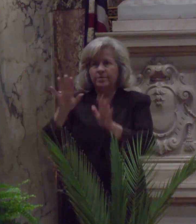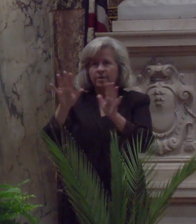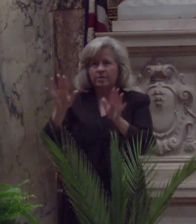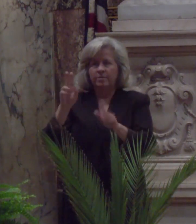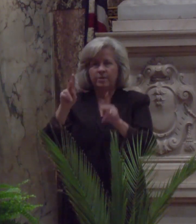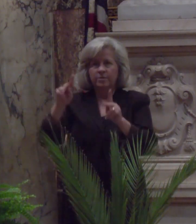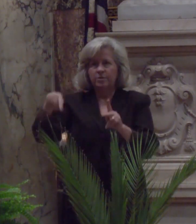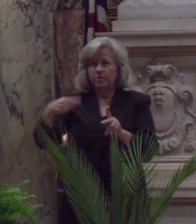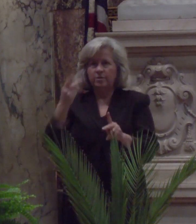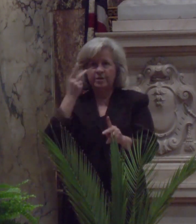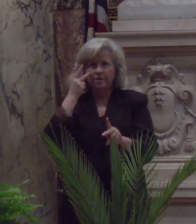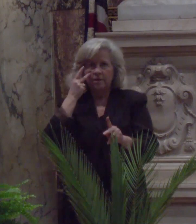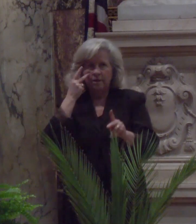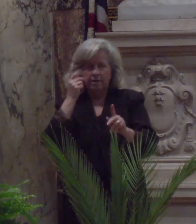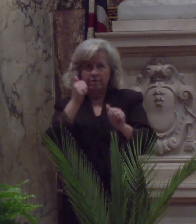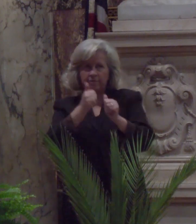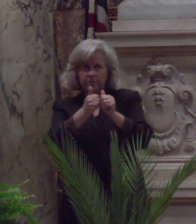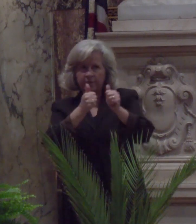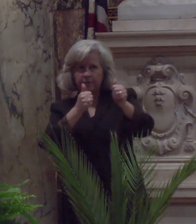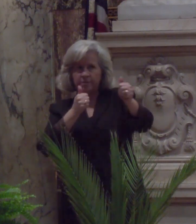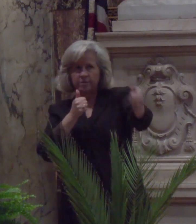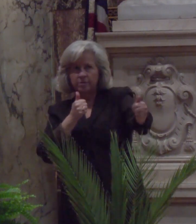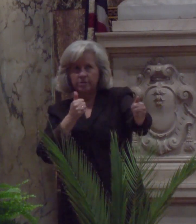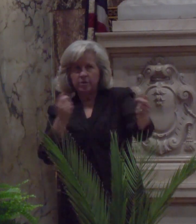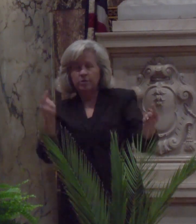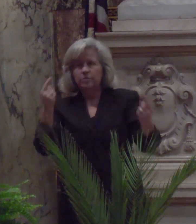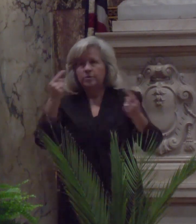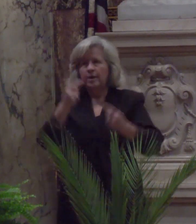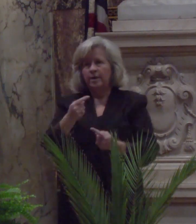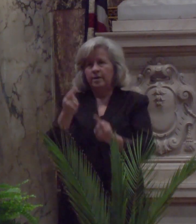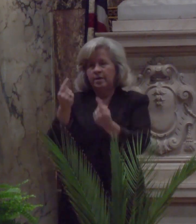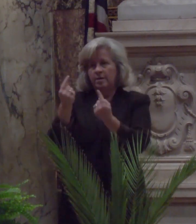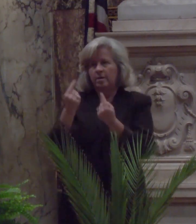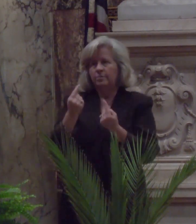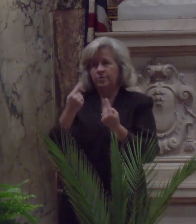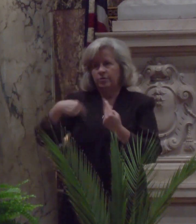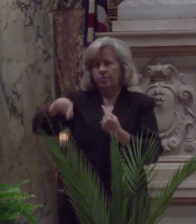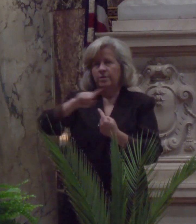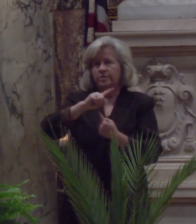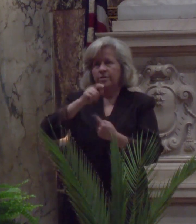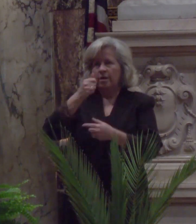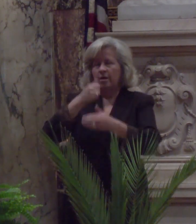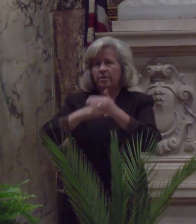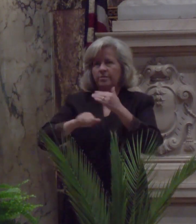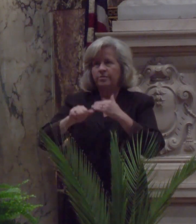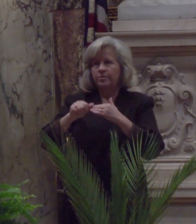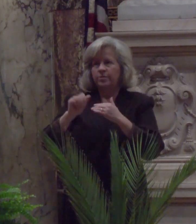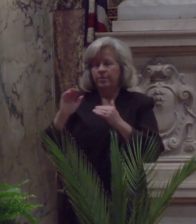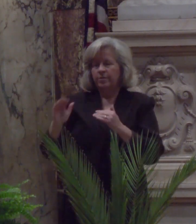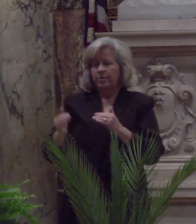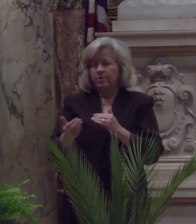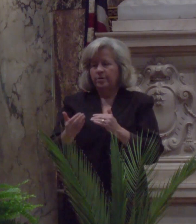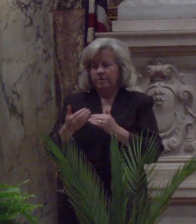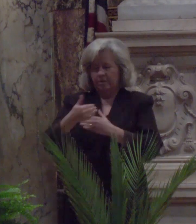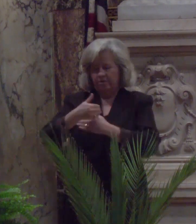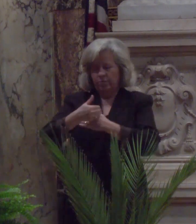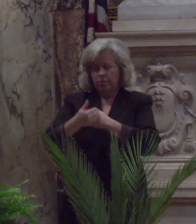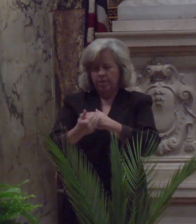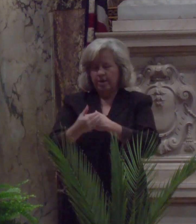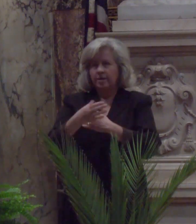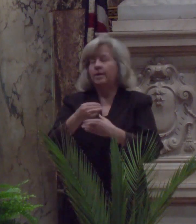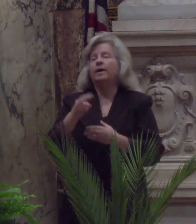only see him from a distance. Today, he comes to us under the appearance of bread and